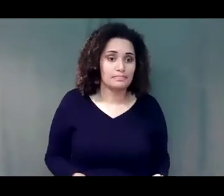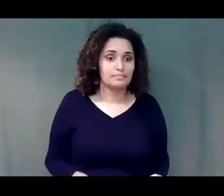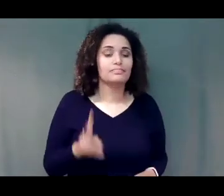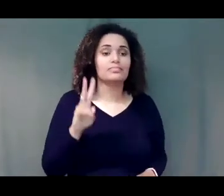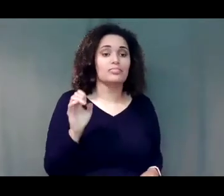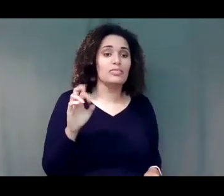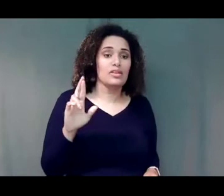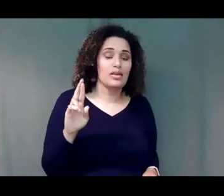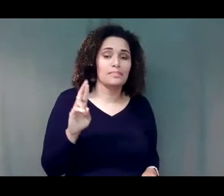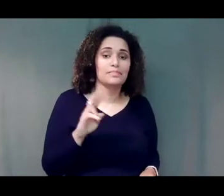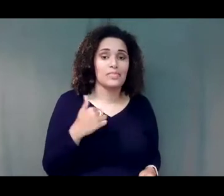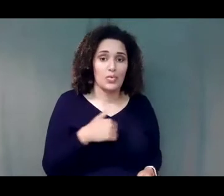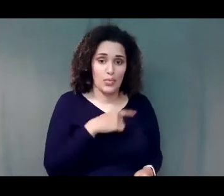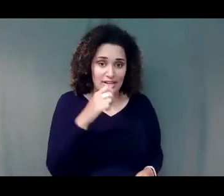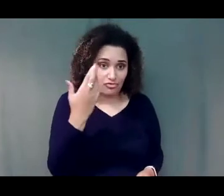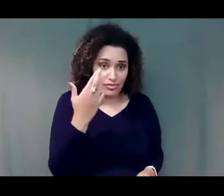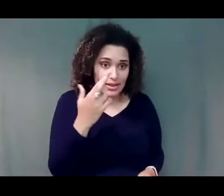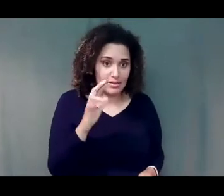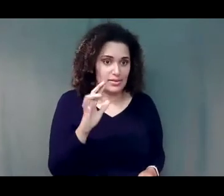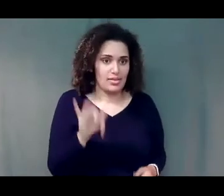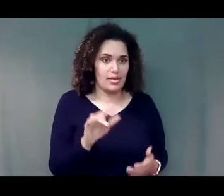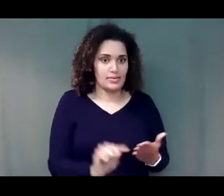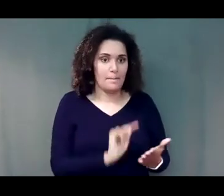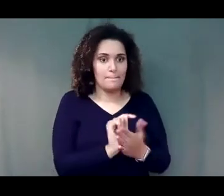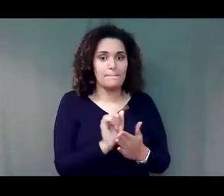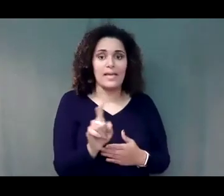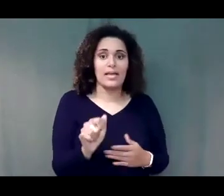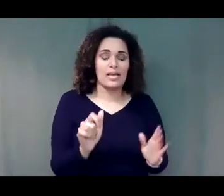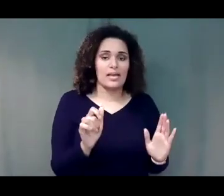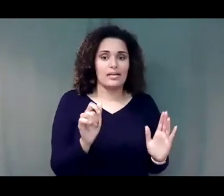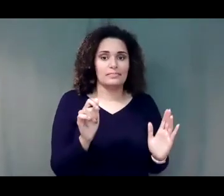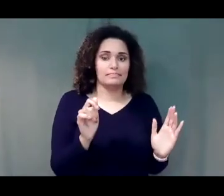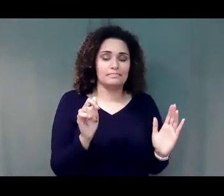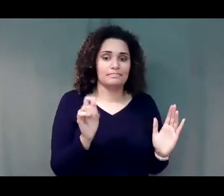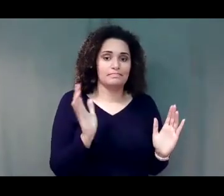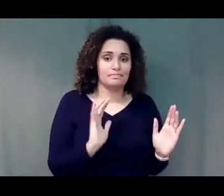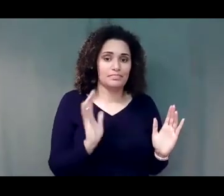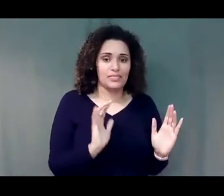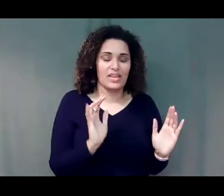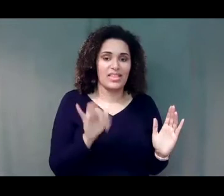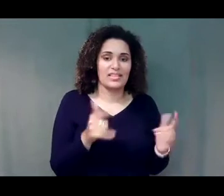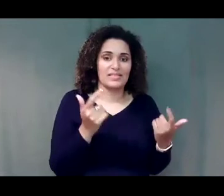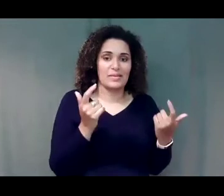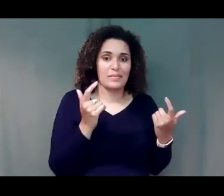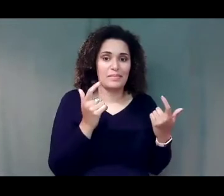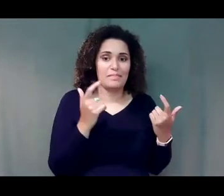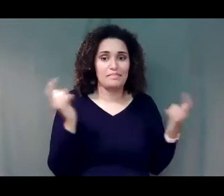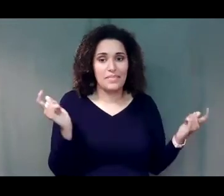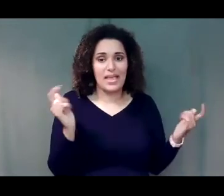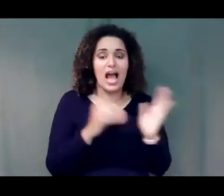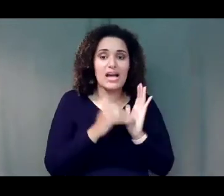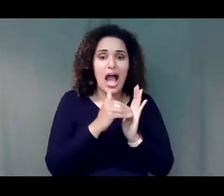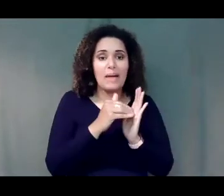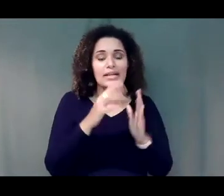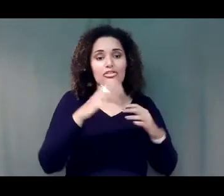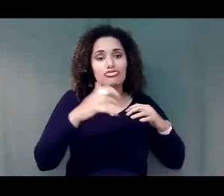Viognier, we did not realize at the time, is among all the big vinifera, common grapevines out